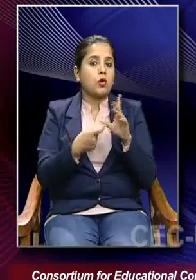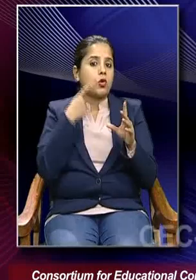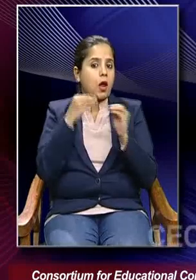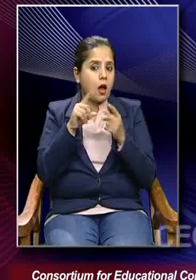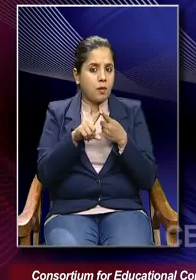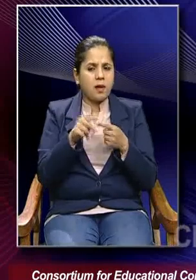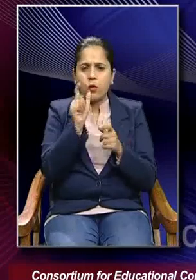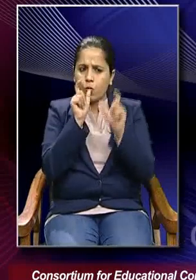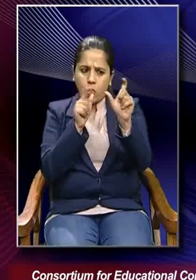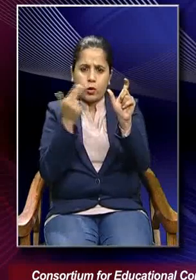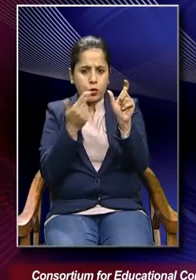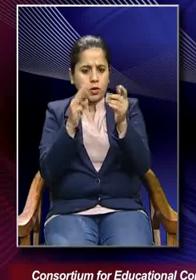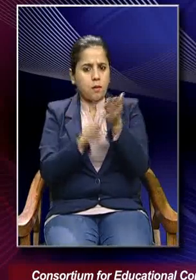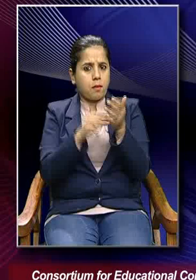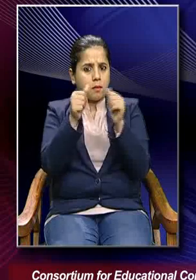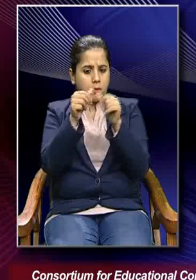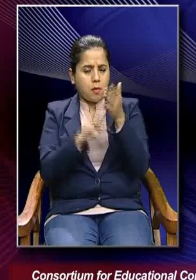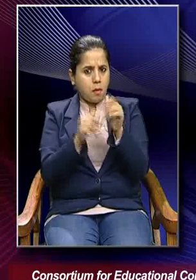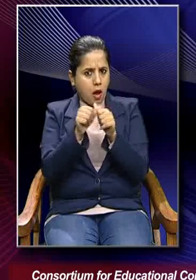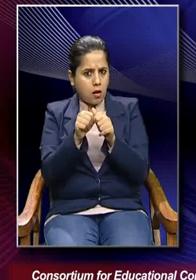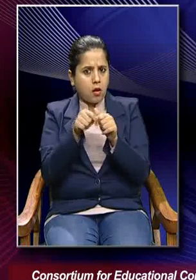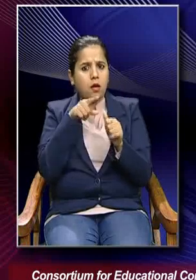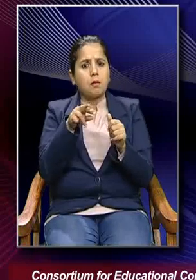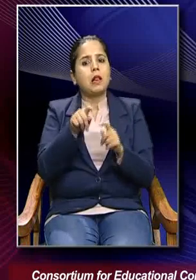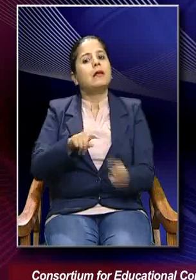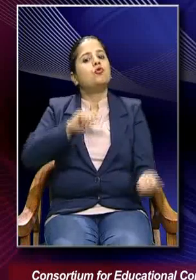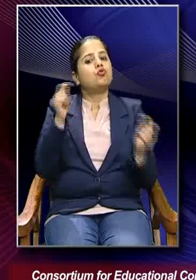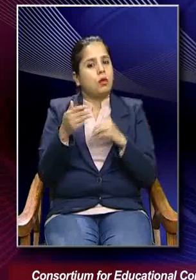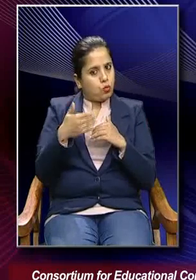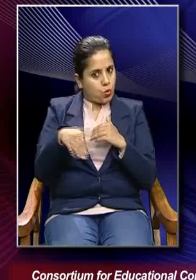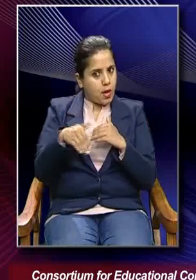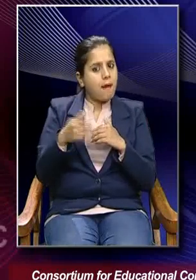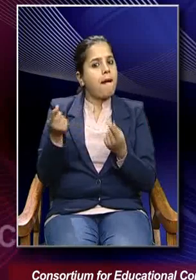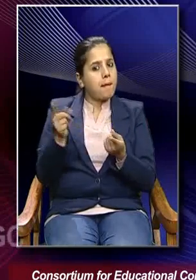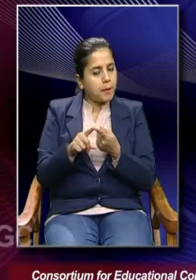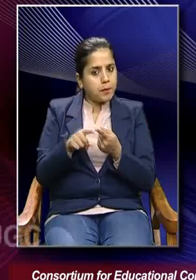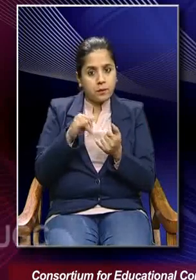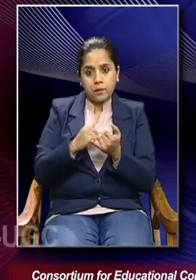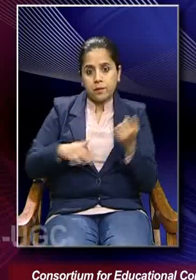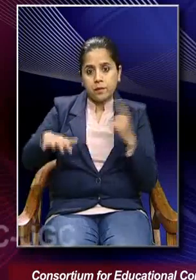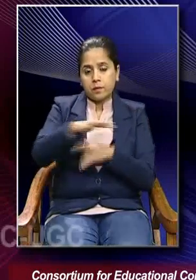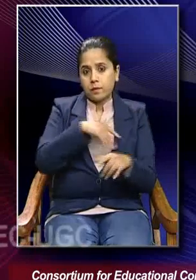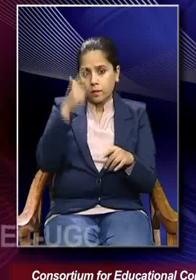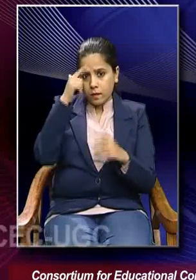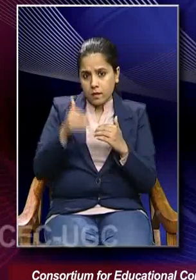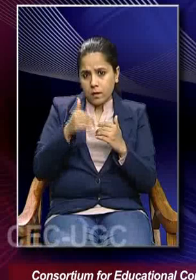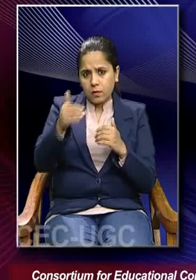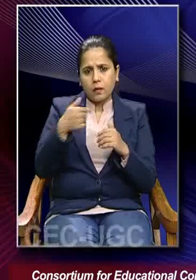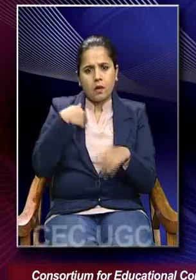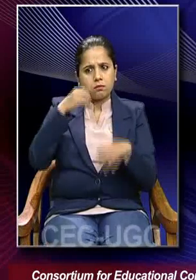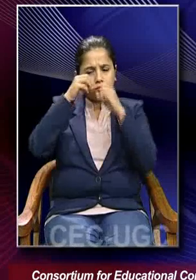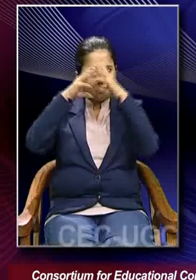term mana which would kind of bring about change. And as society moves towards